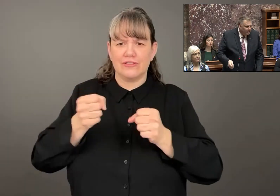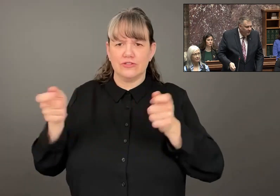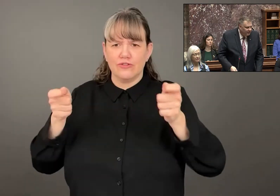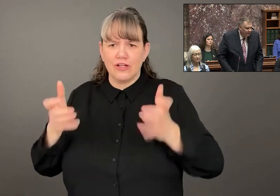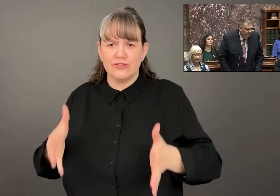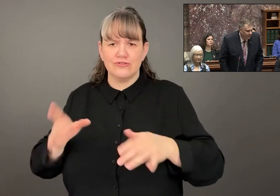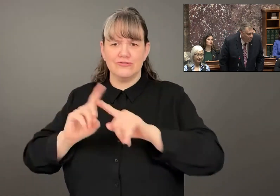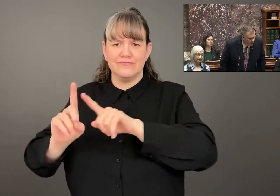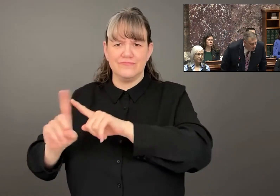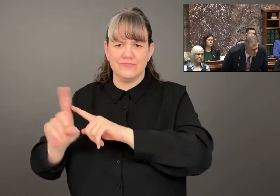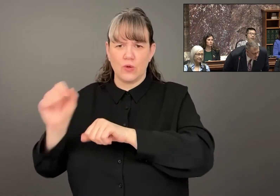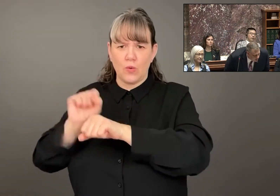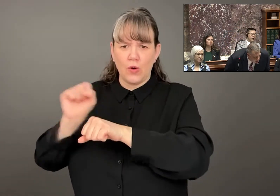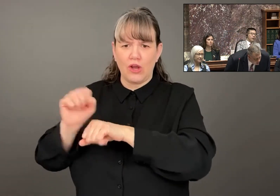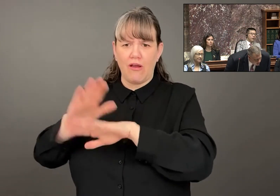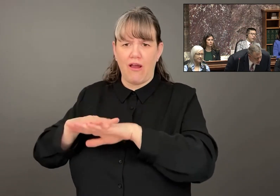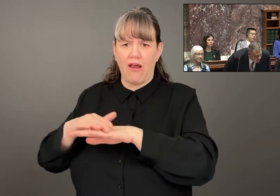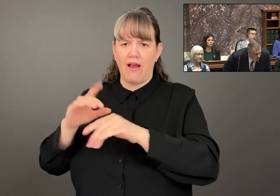frontline services?